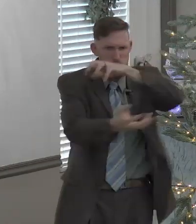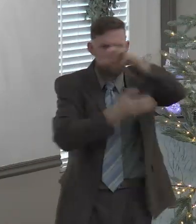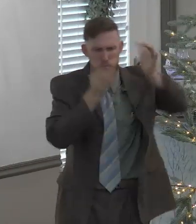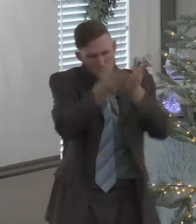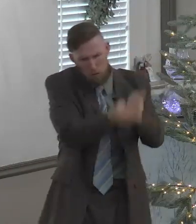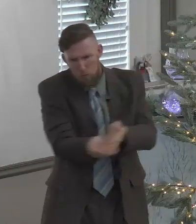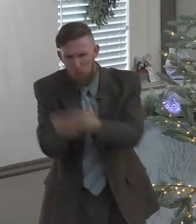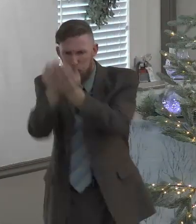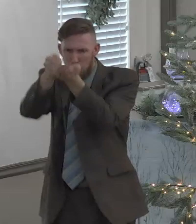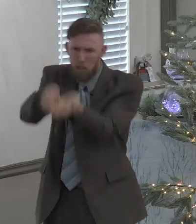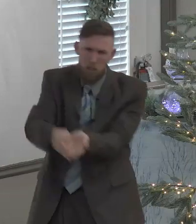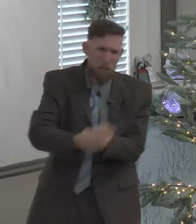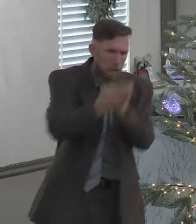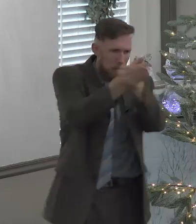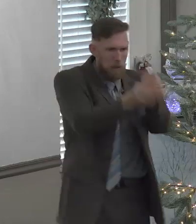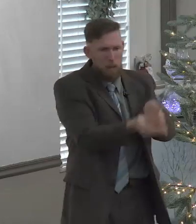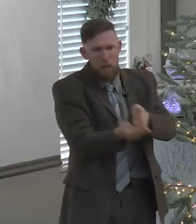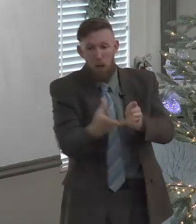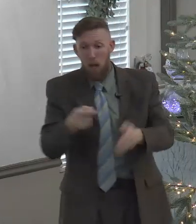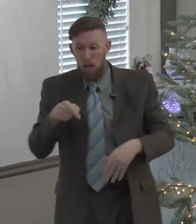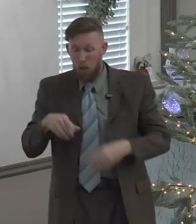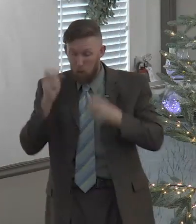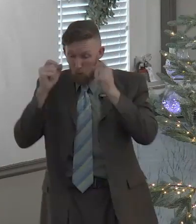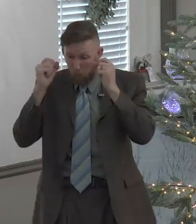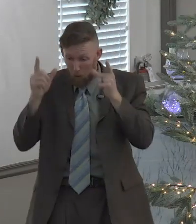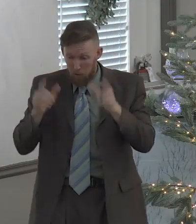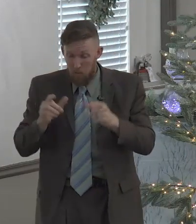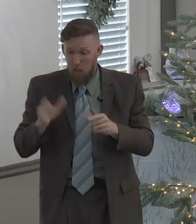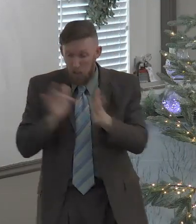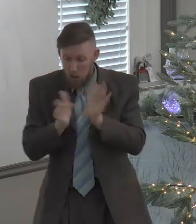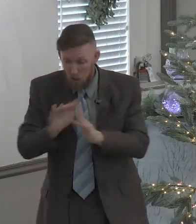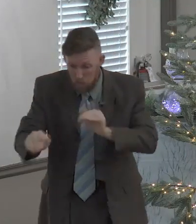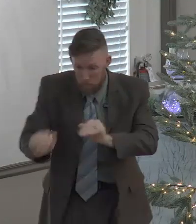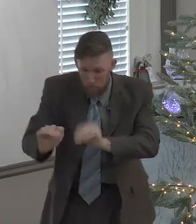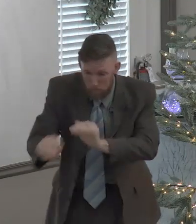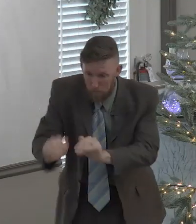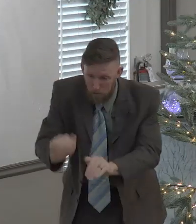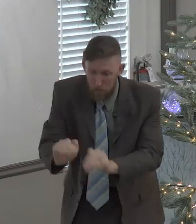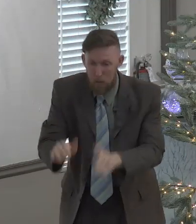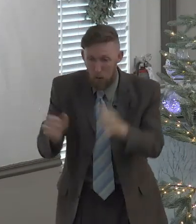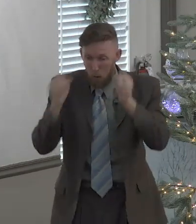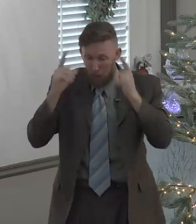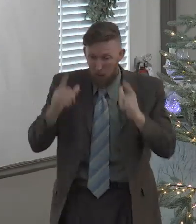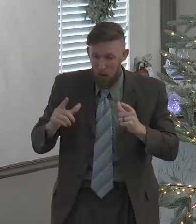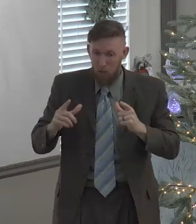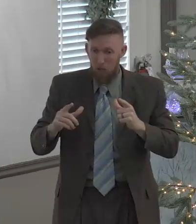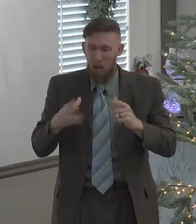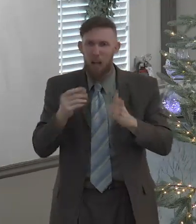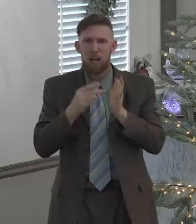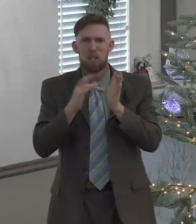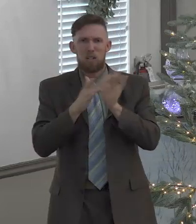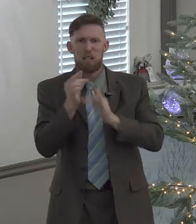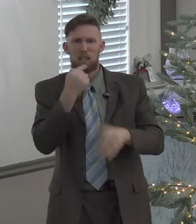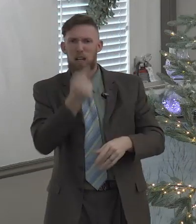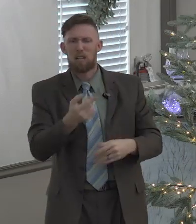and they tell him, and he chides them and says, how is it that you have no faith?